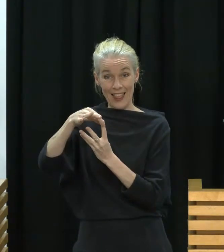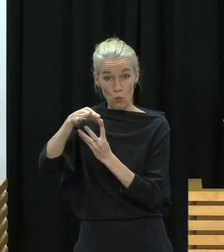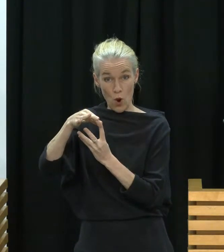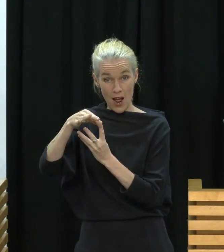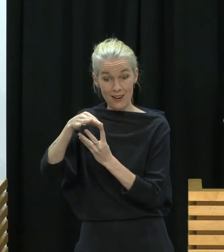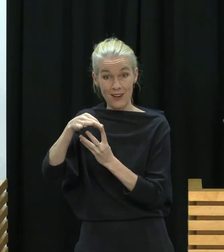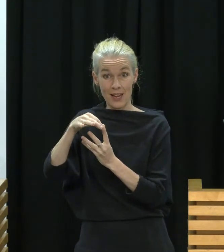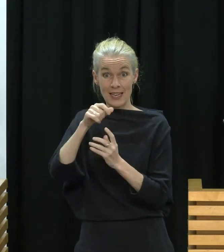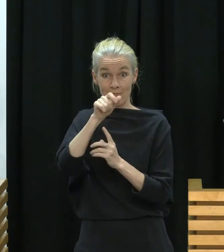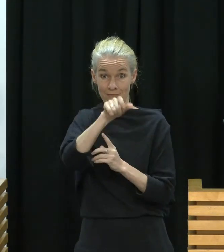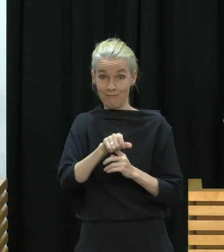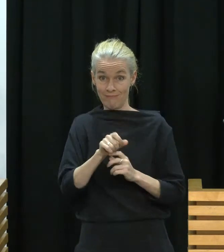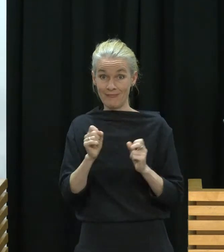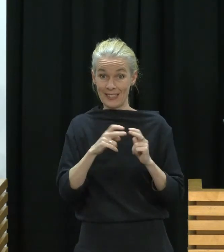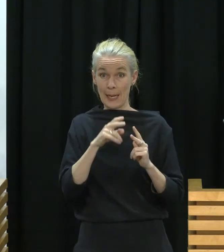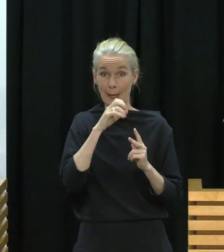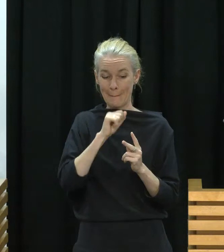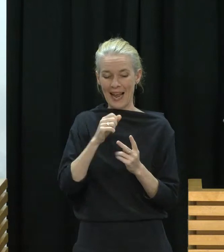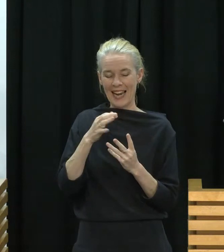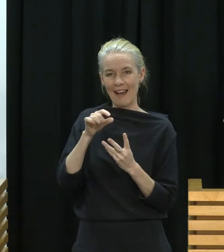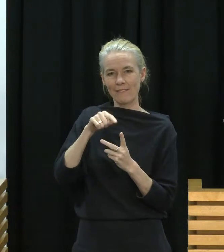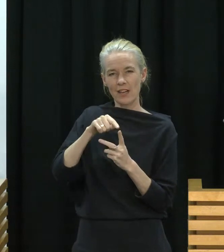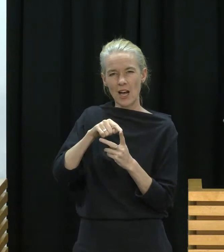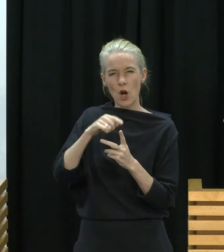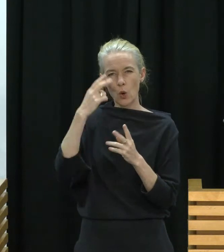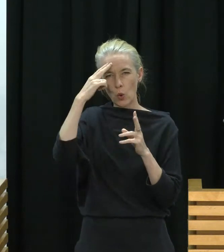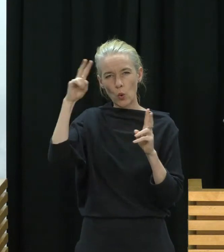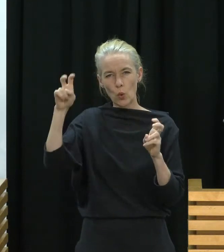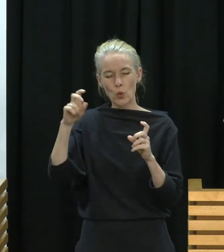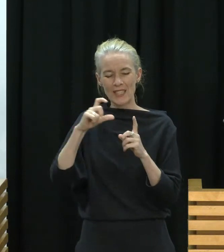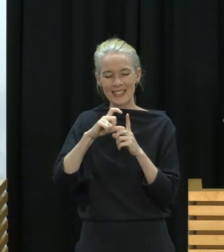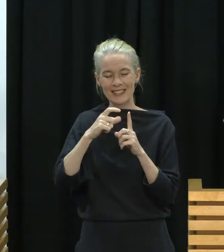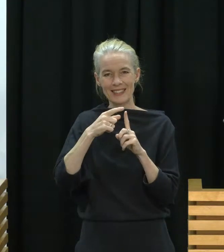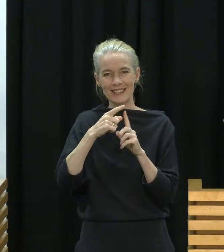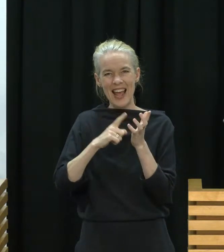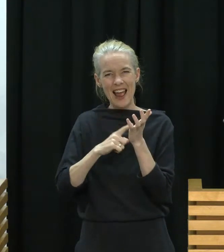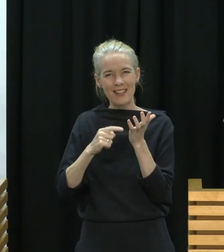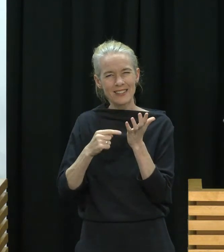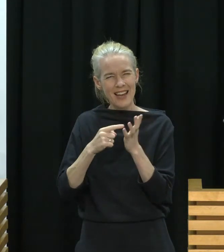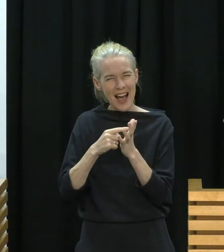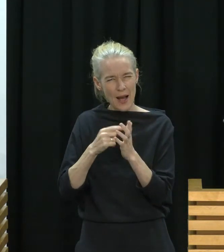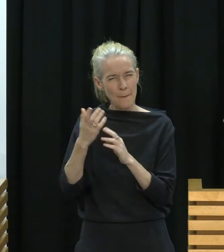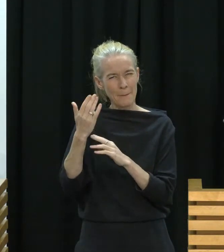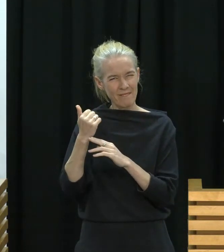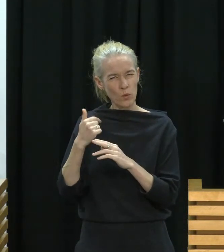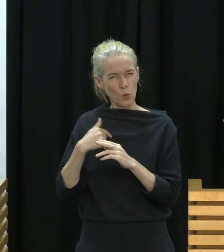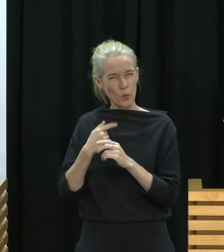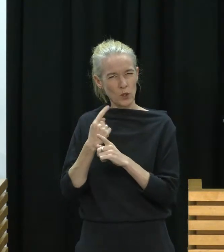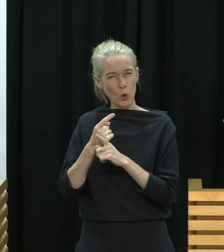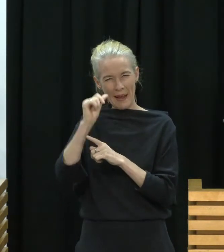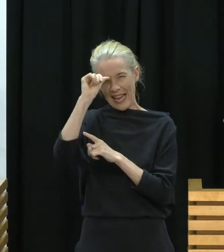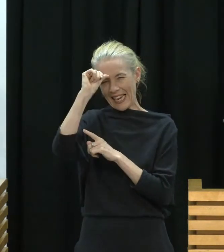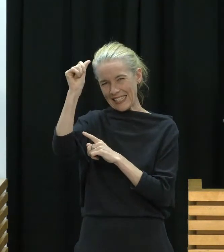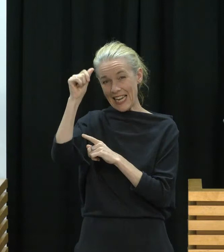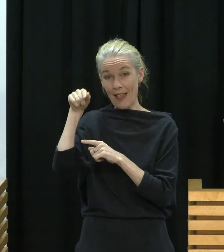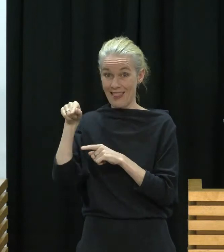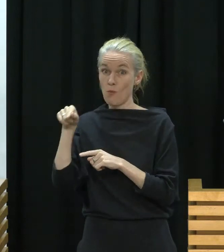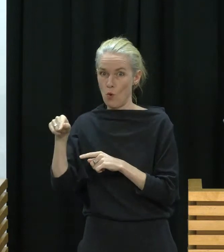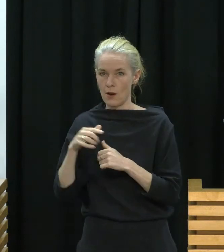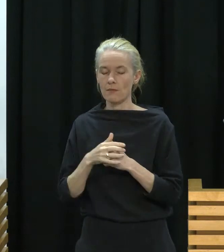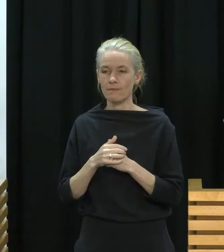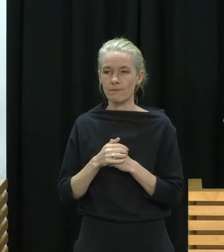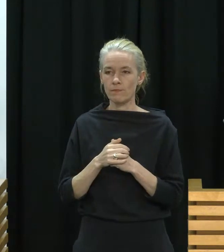for that. In terms of the Bluetooth functionality of the app, how has that informed this situation, this